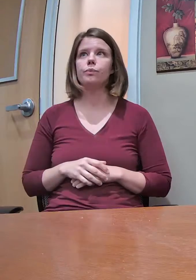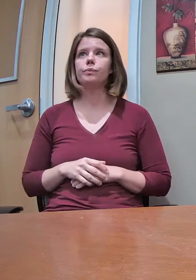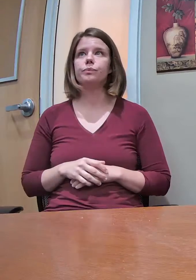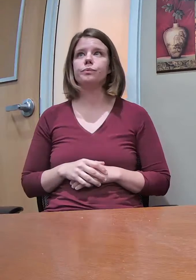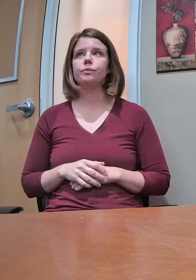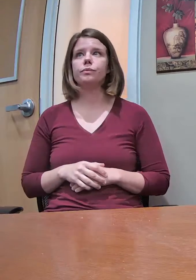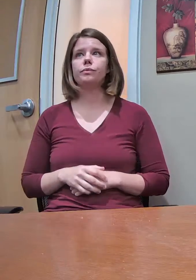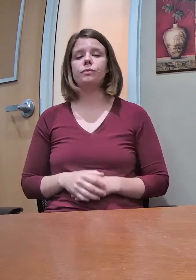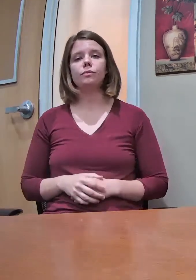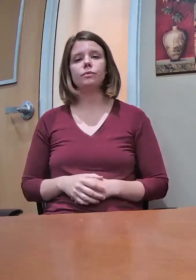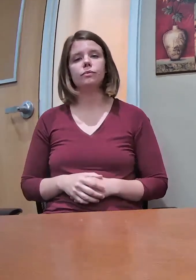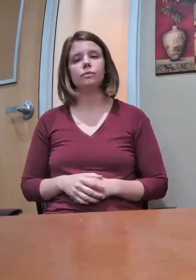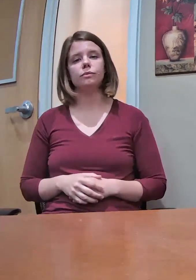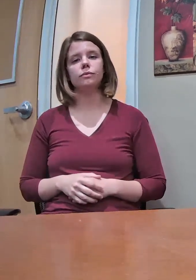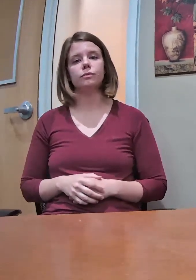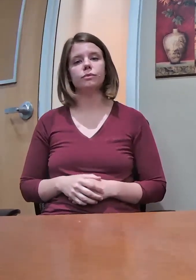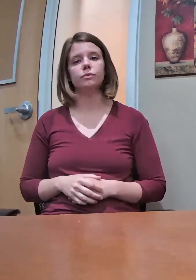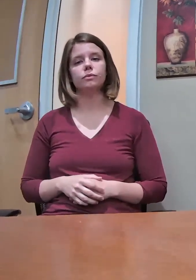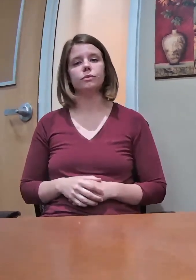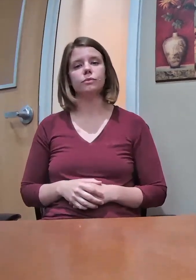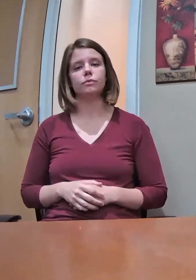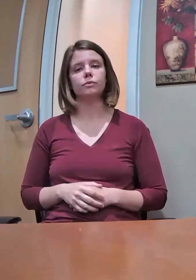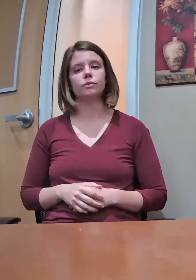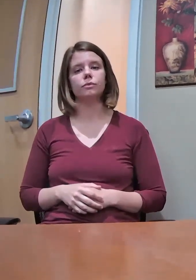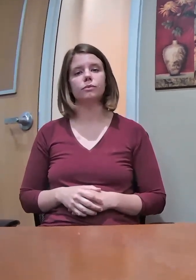allowed to enter the home.